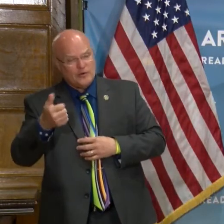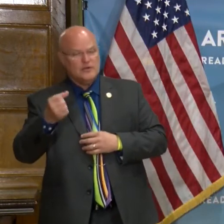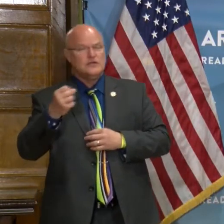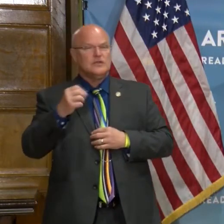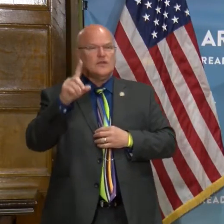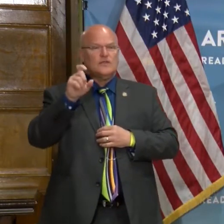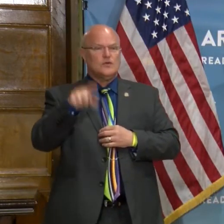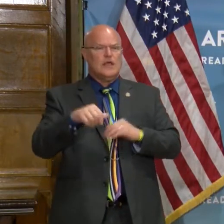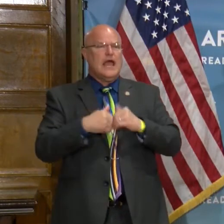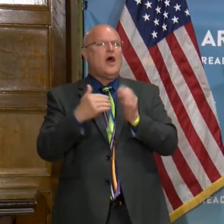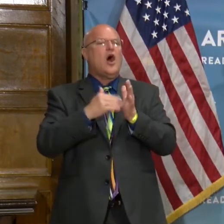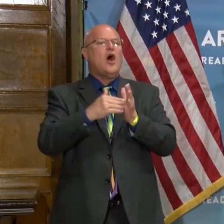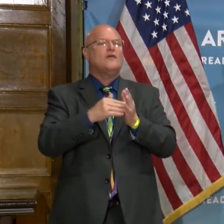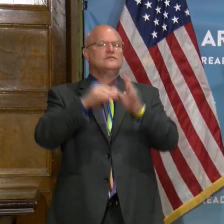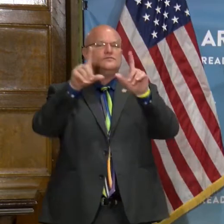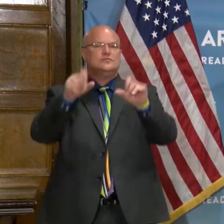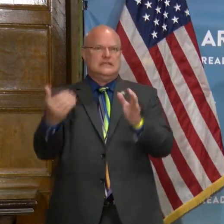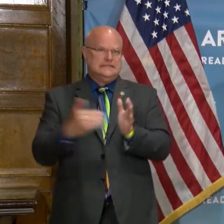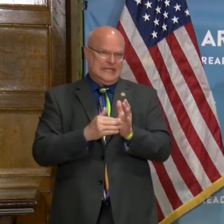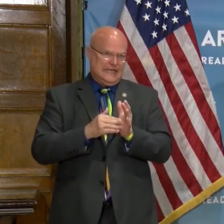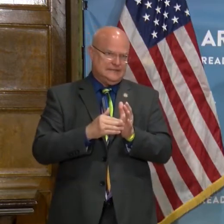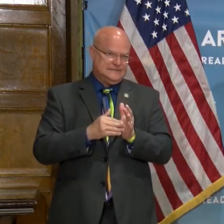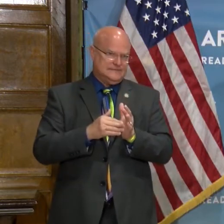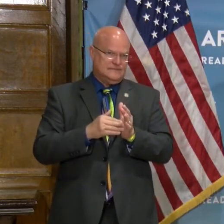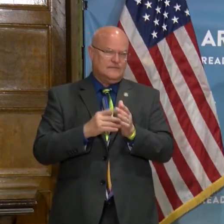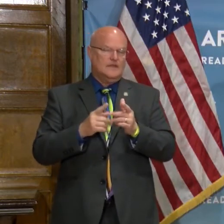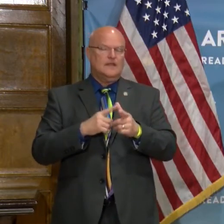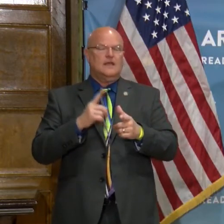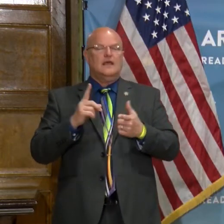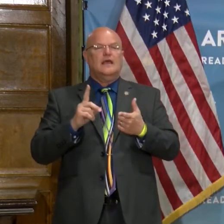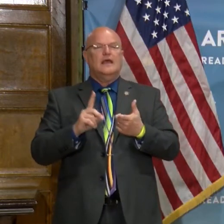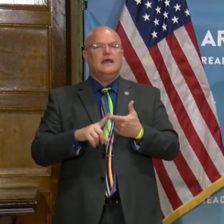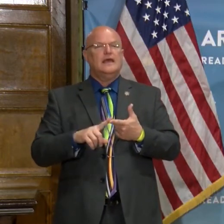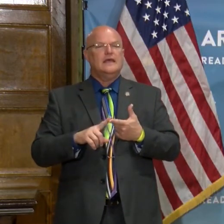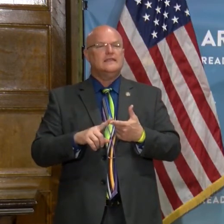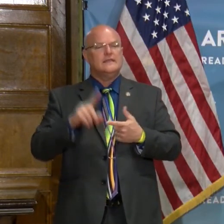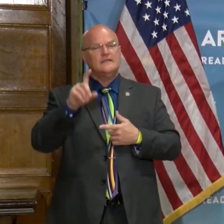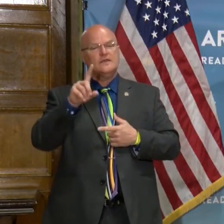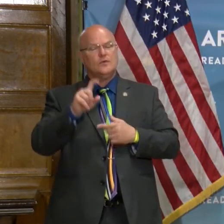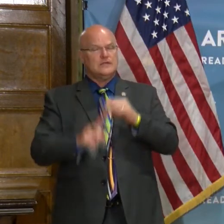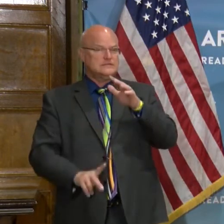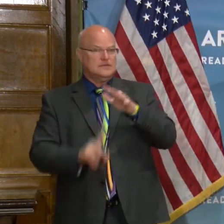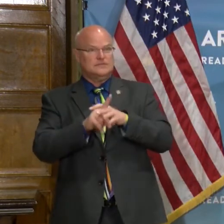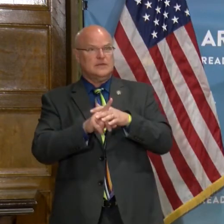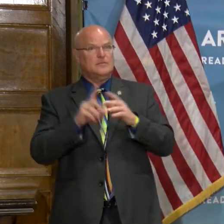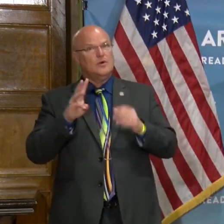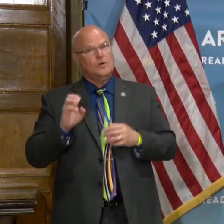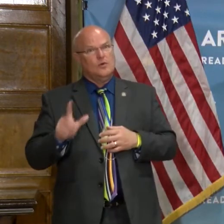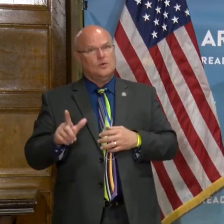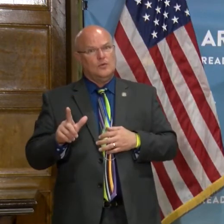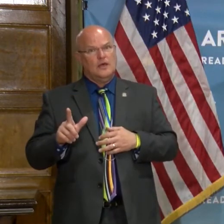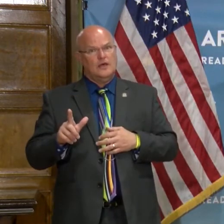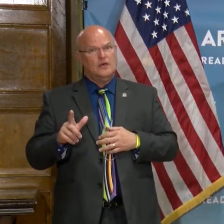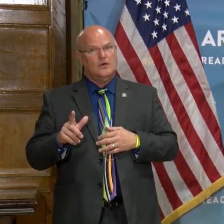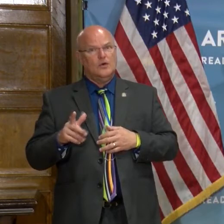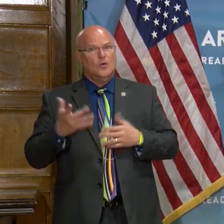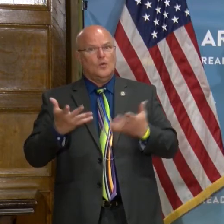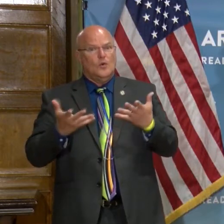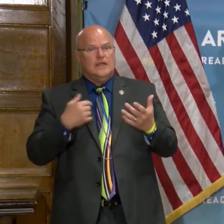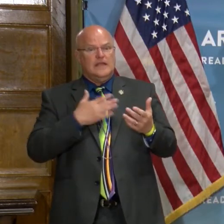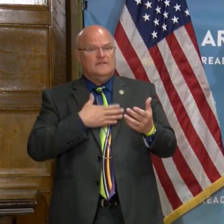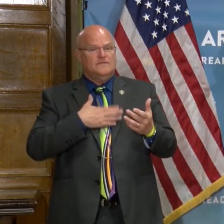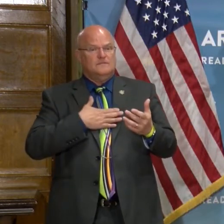then the question is, how often do you retest? And then the question is, you know, one of